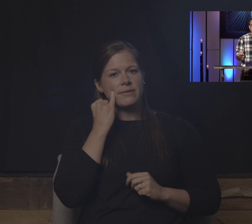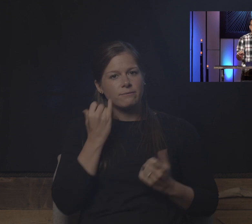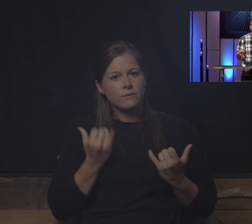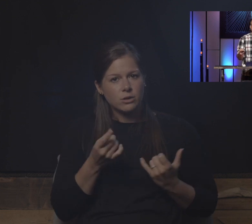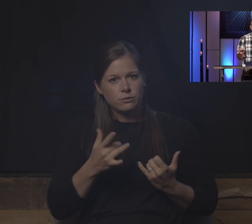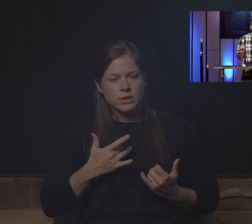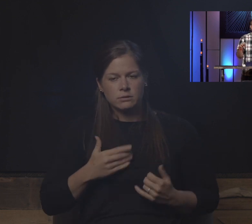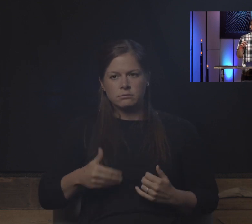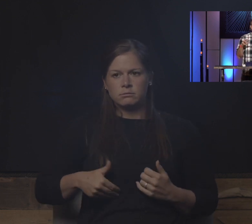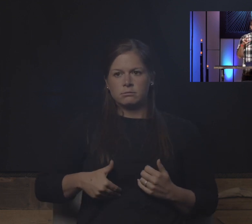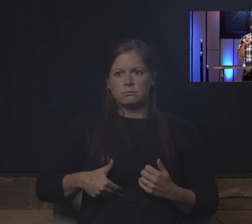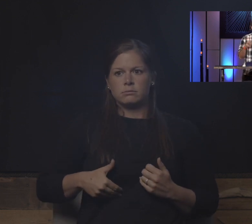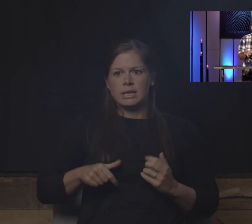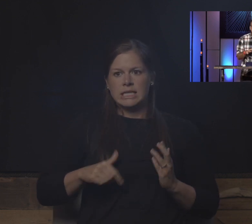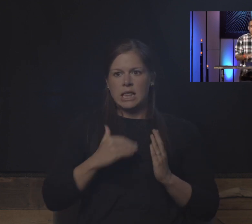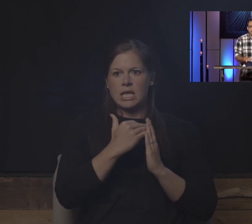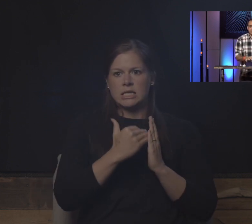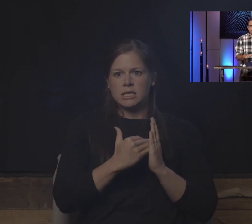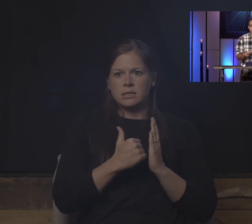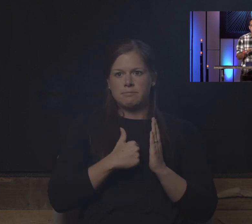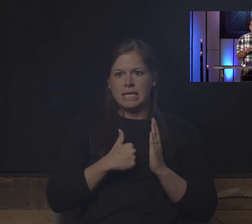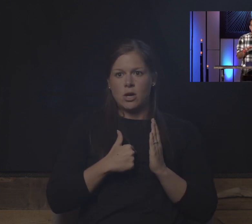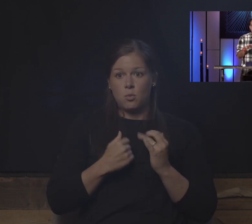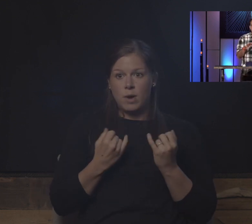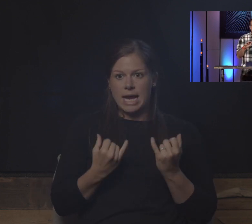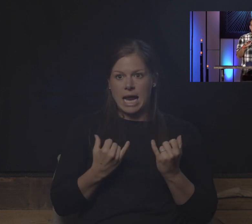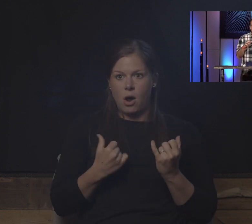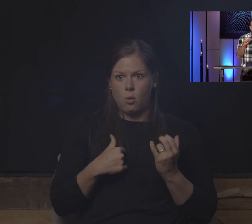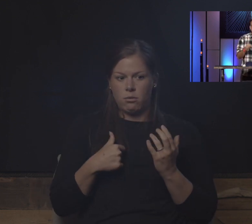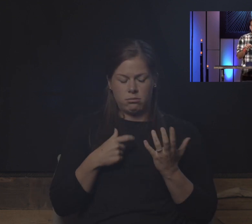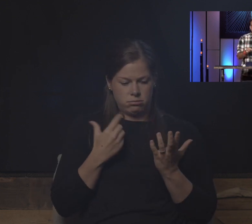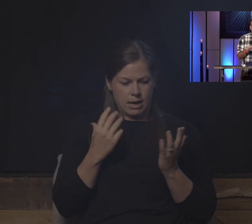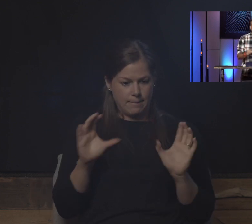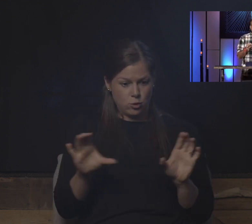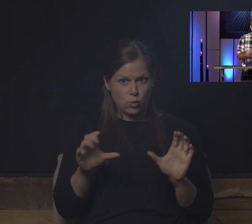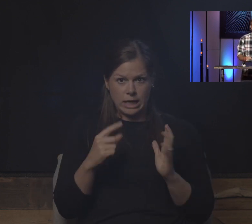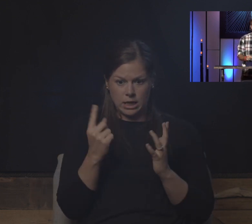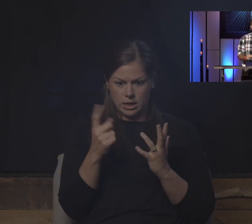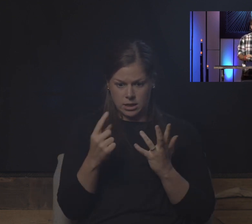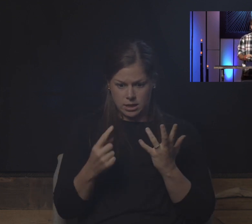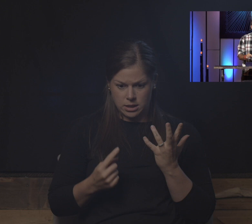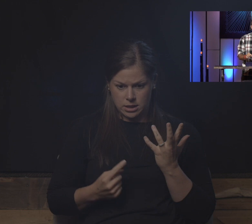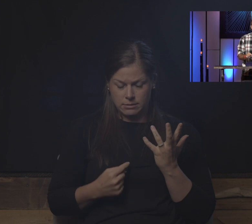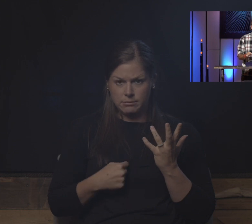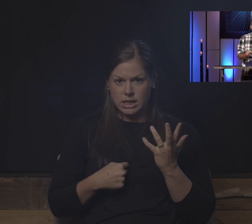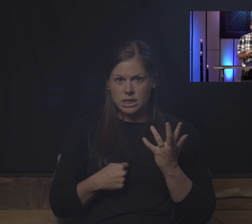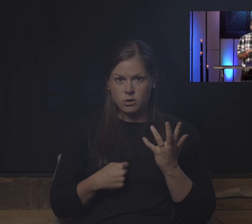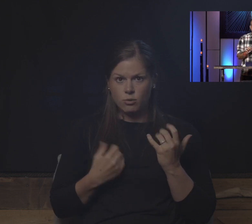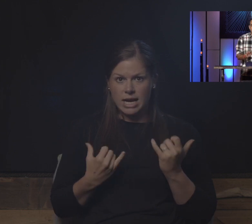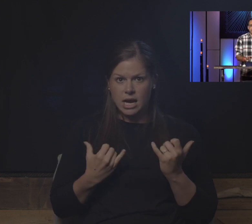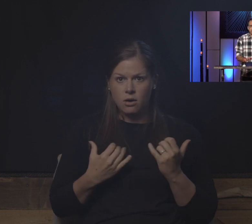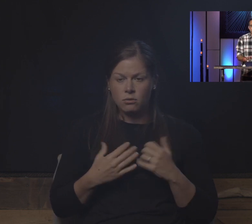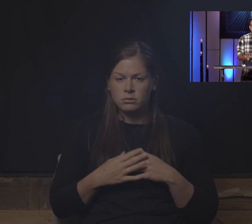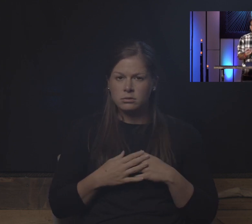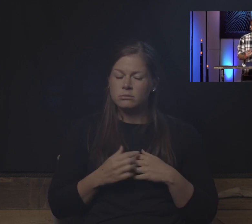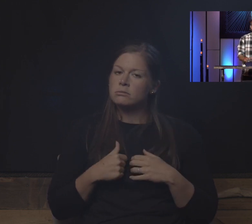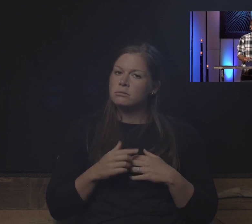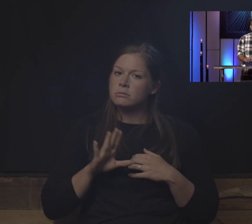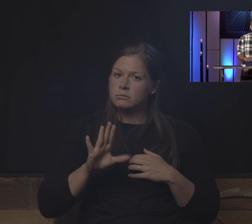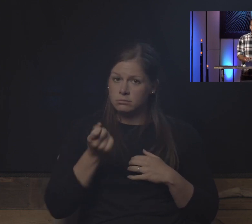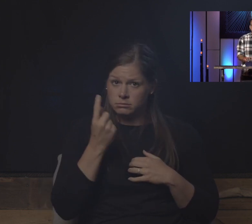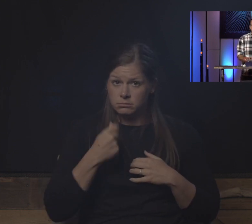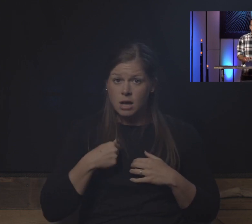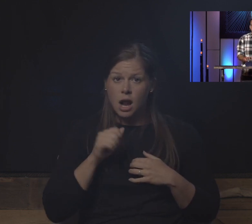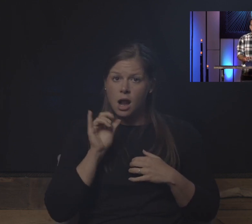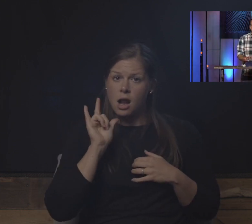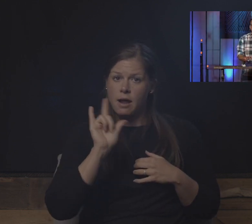listen, if verse 3 marks who you are now, I love you when I say